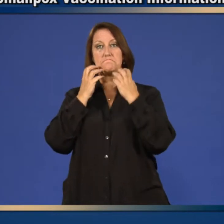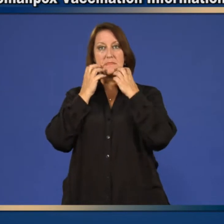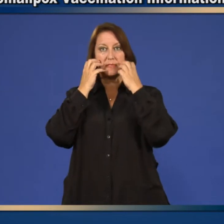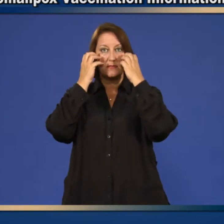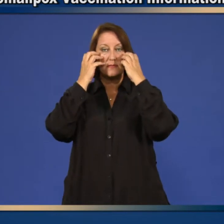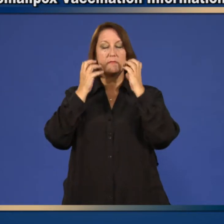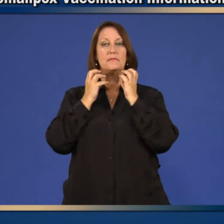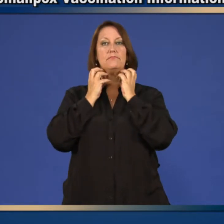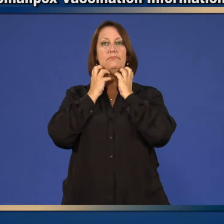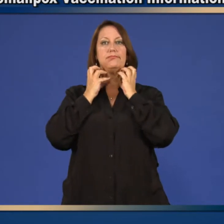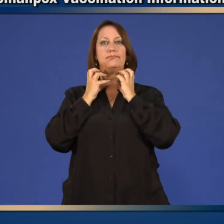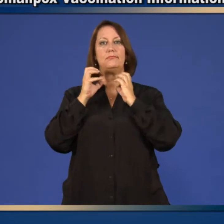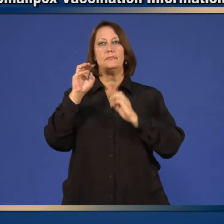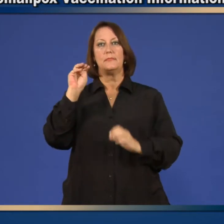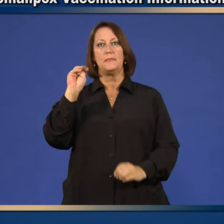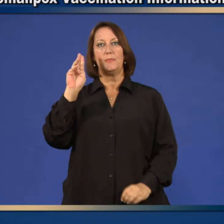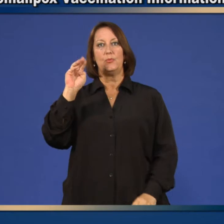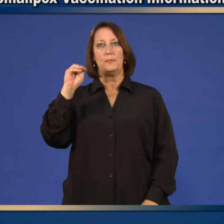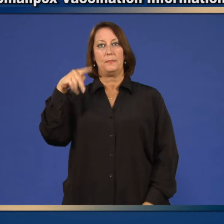measles.